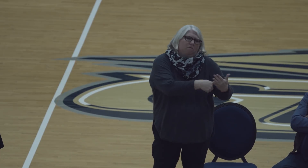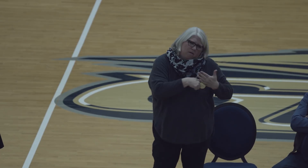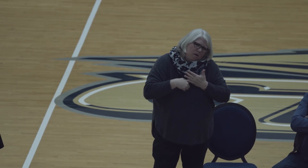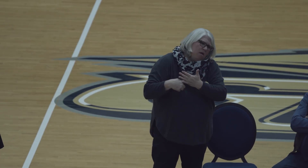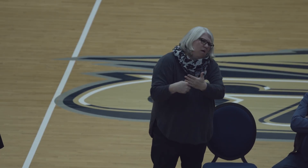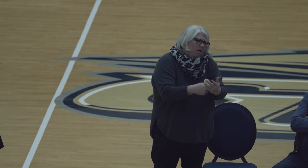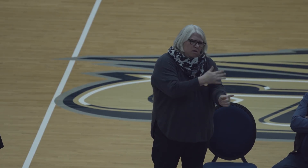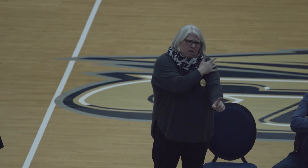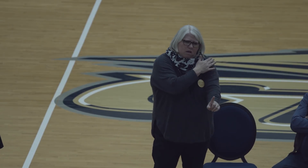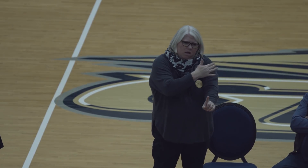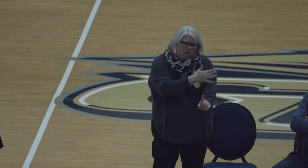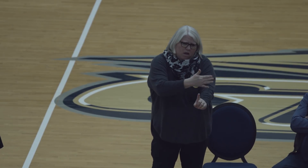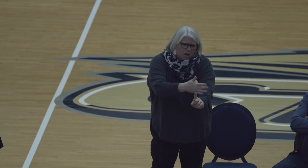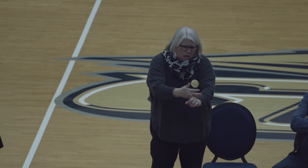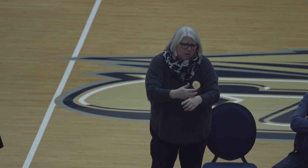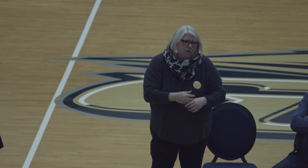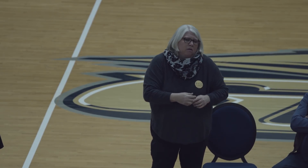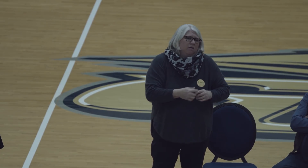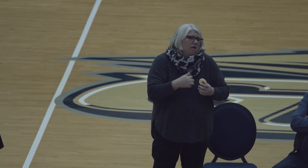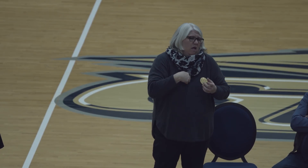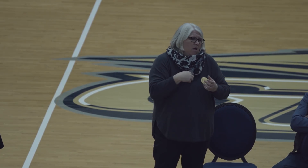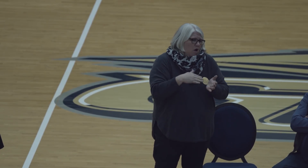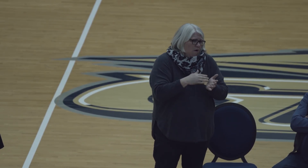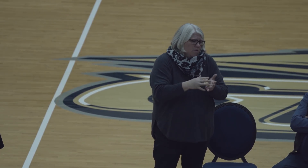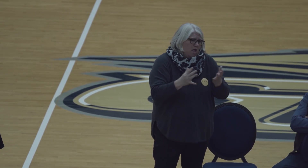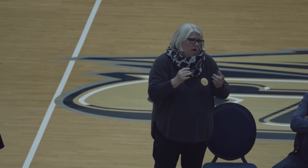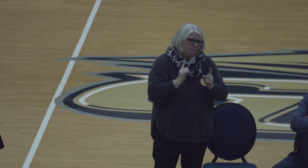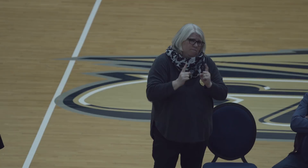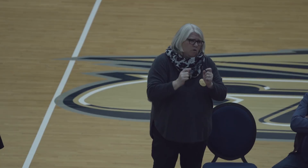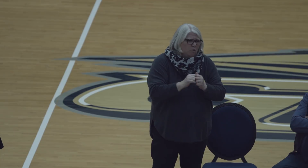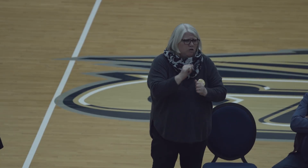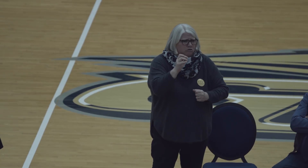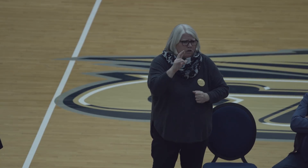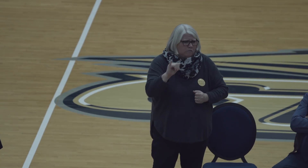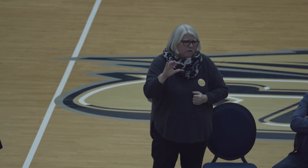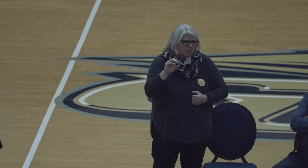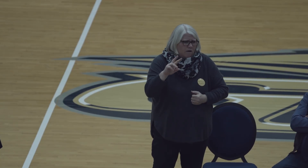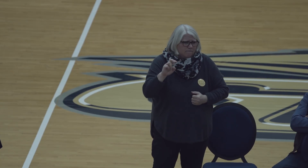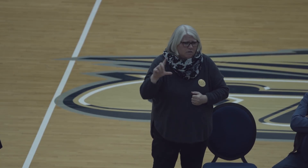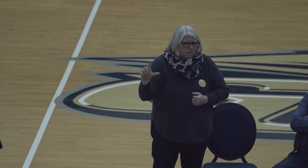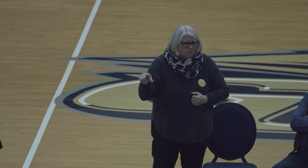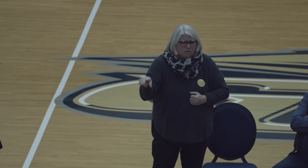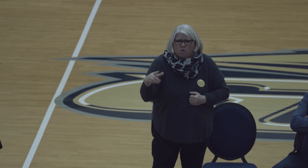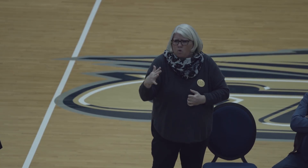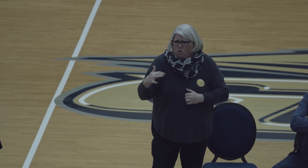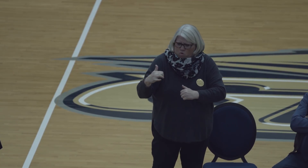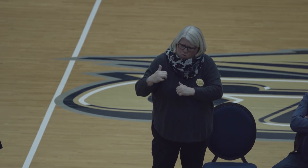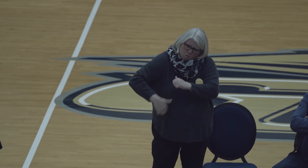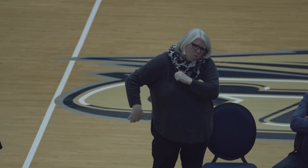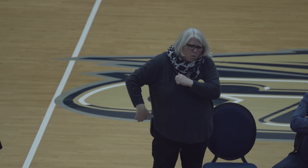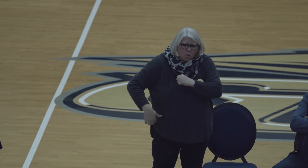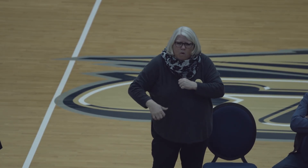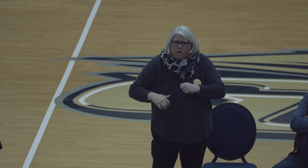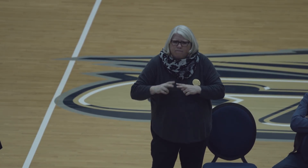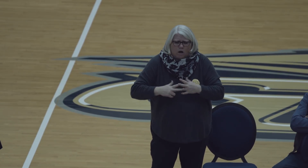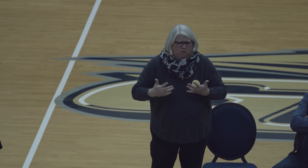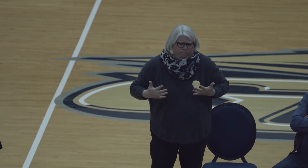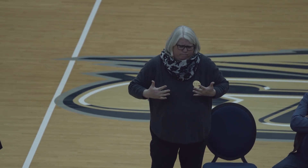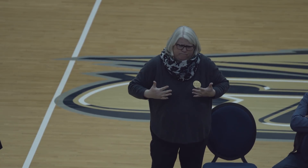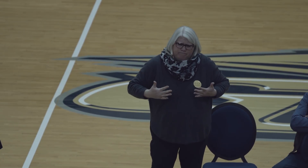and there was a lot of vibrant discussion leading up to these events. And I remember often talking with Jerry Covell,